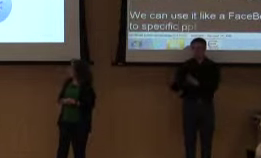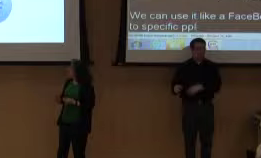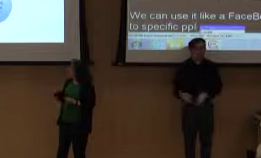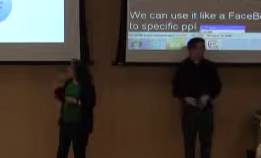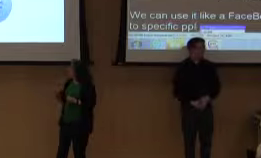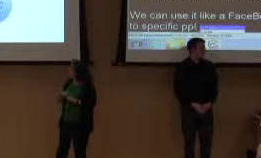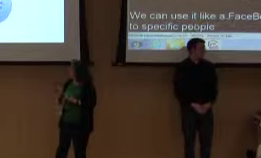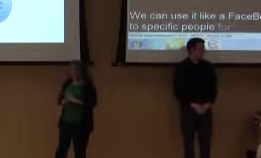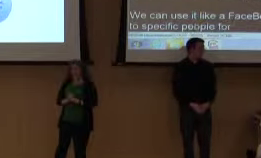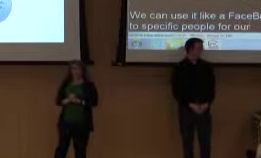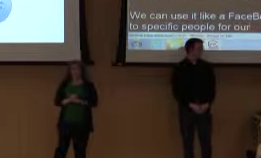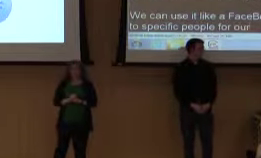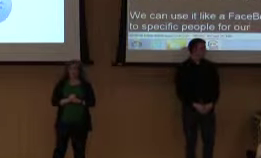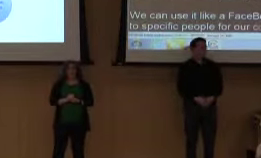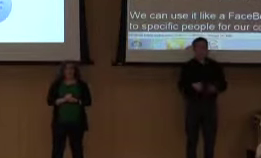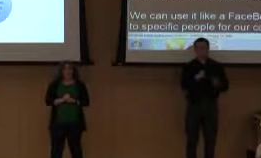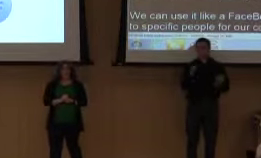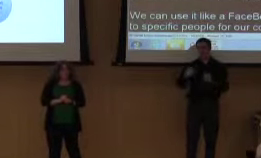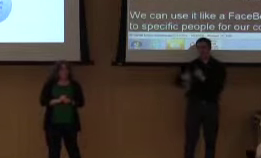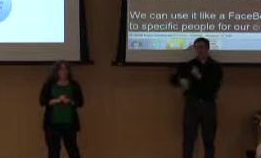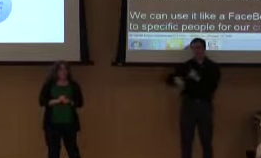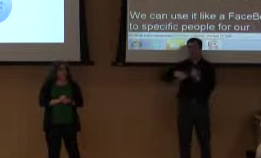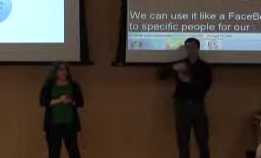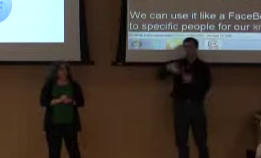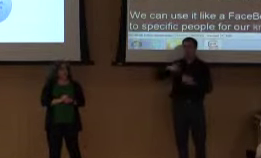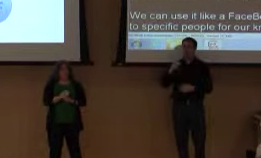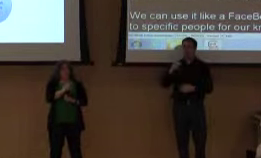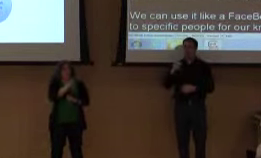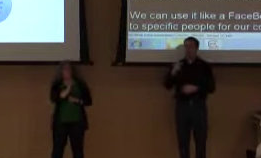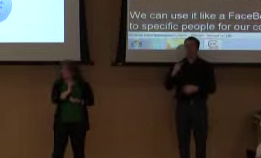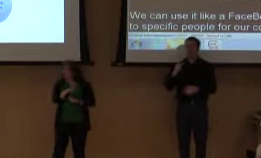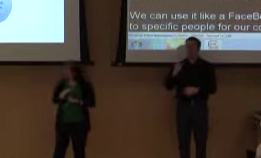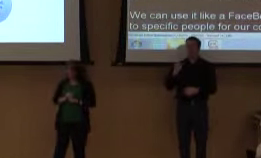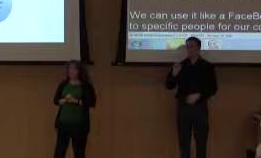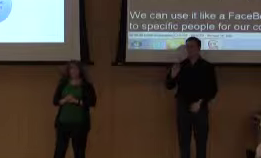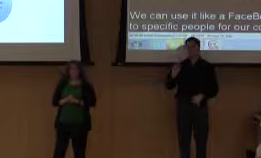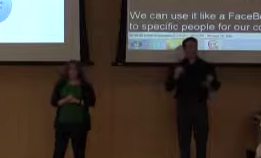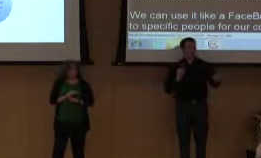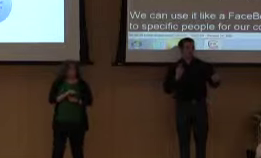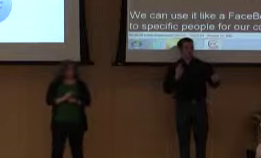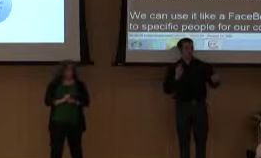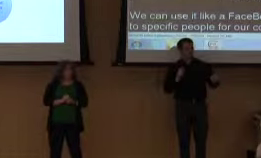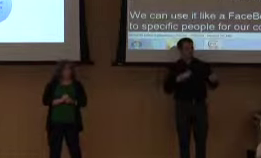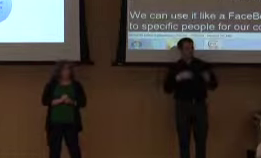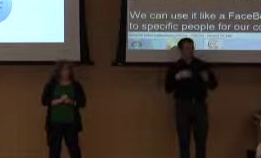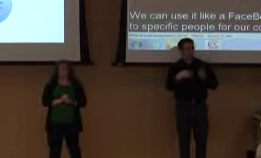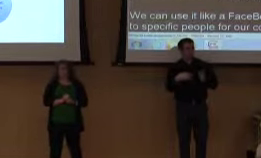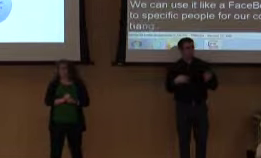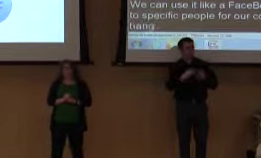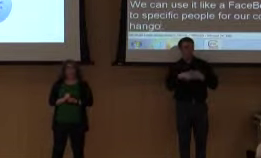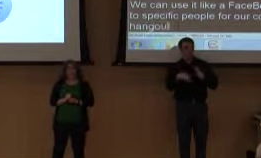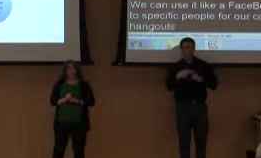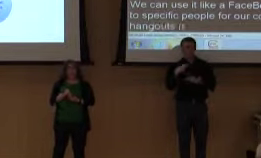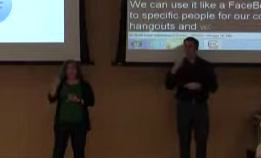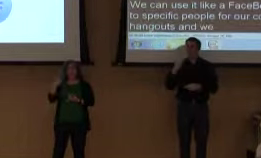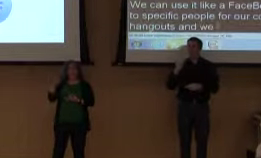media. And finally, Hangouts. So that, and Austin's going to talk a lot more about the Hangout